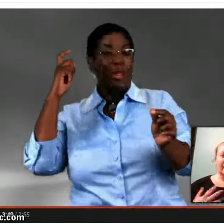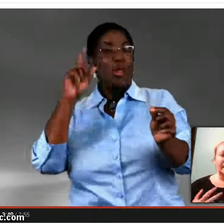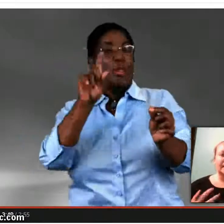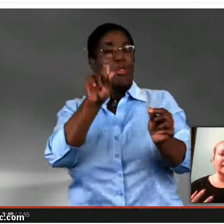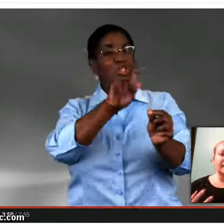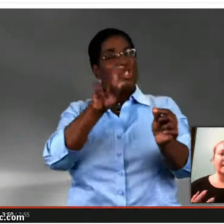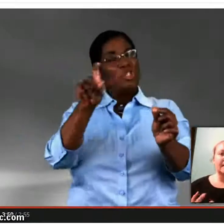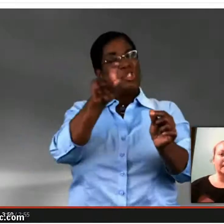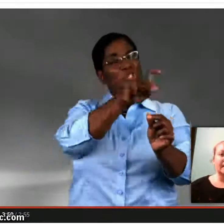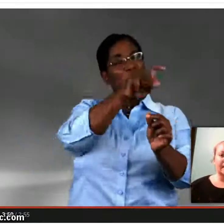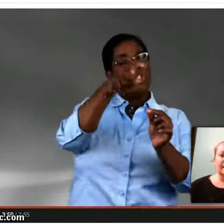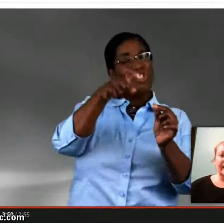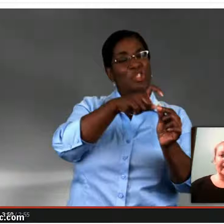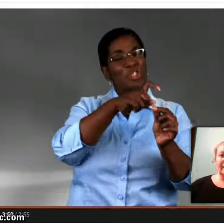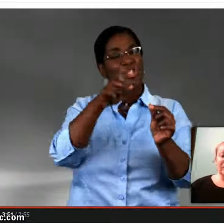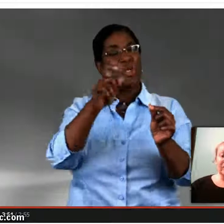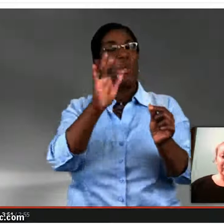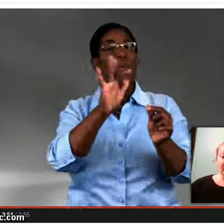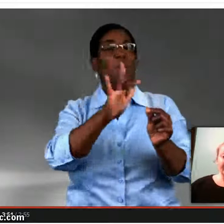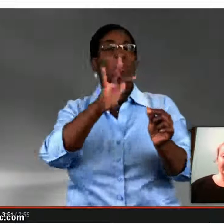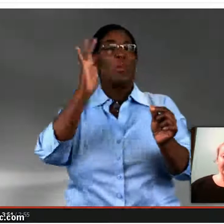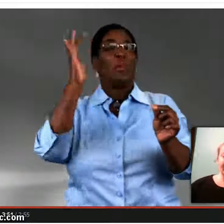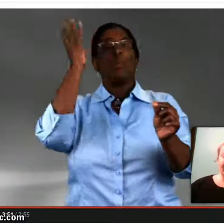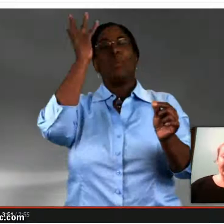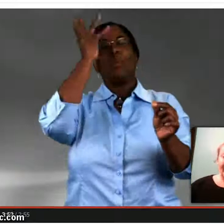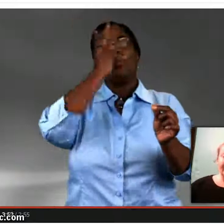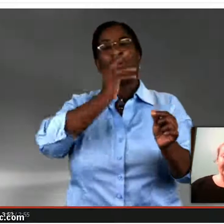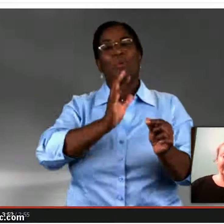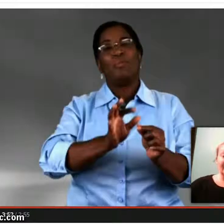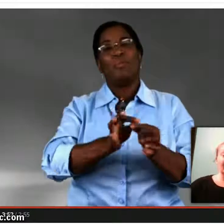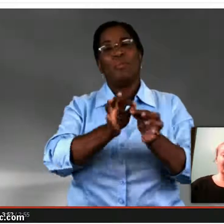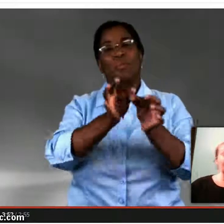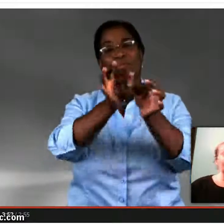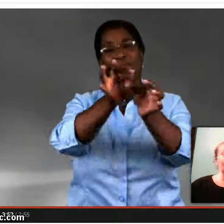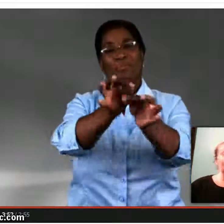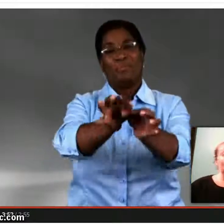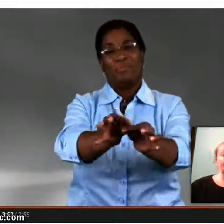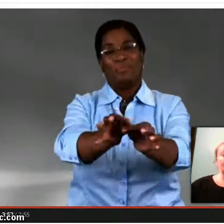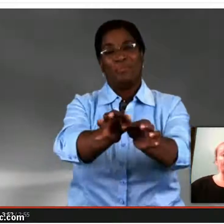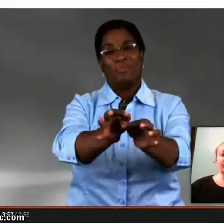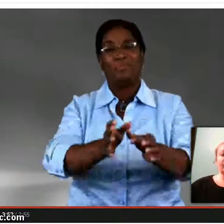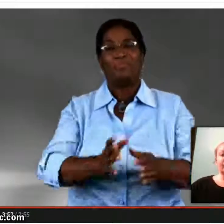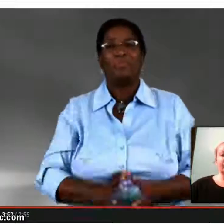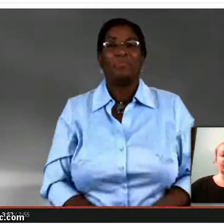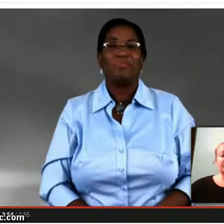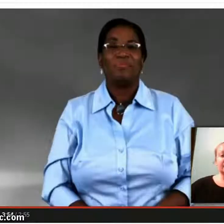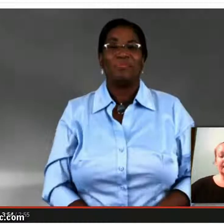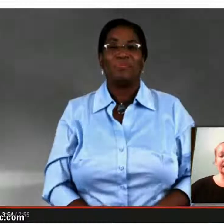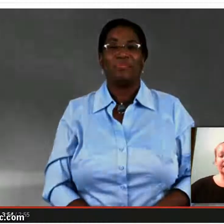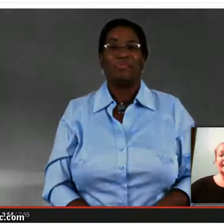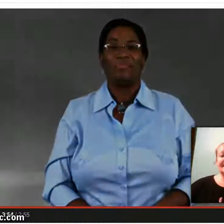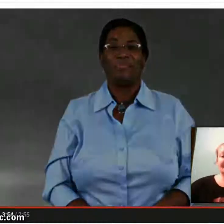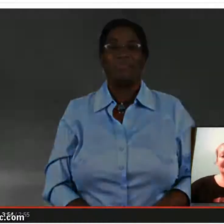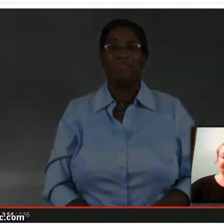to glitter a little bit. You can use some spray paint and it will look beautiful and glisten.